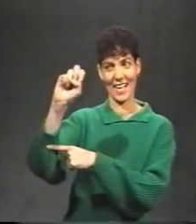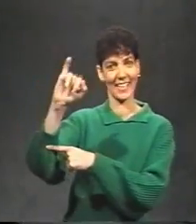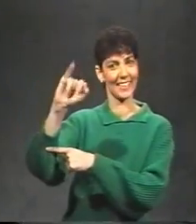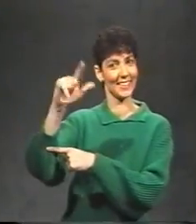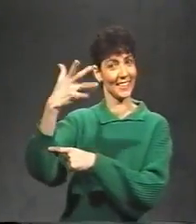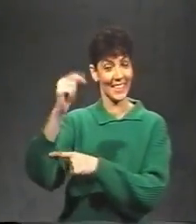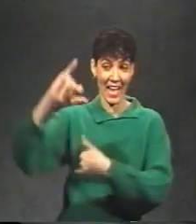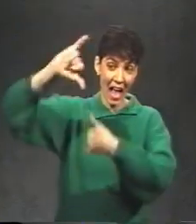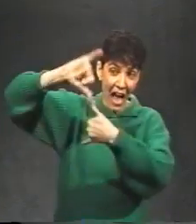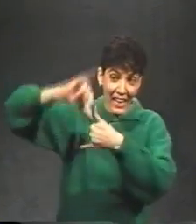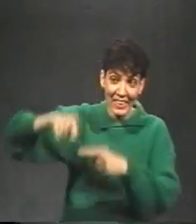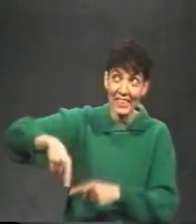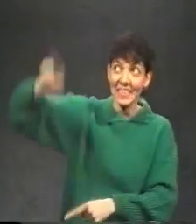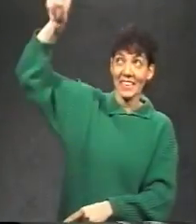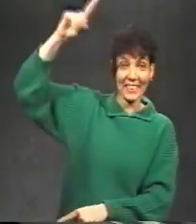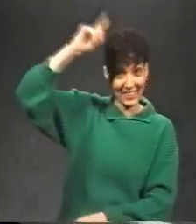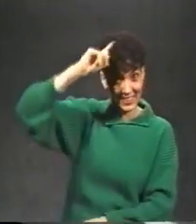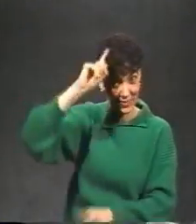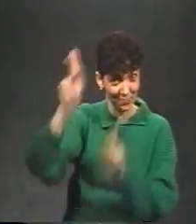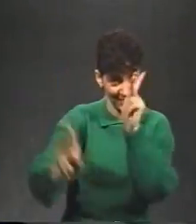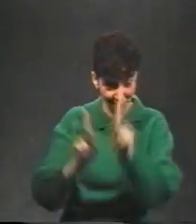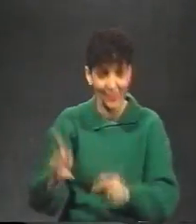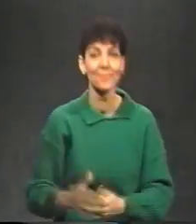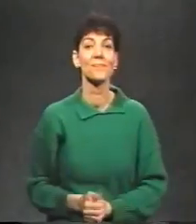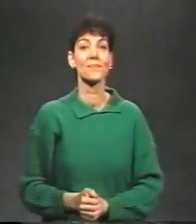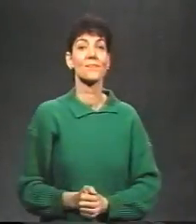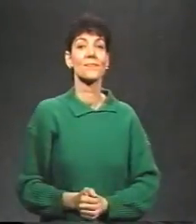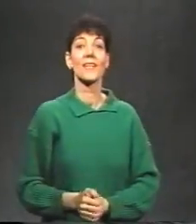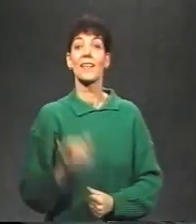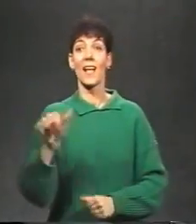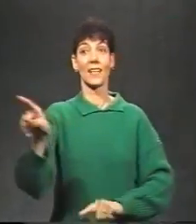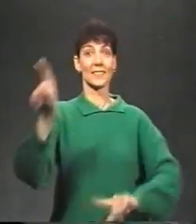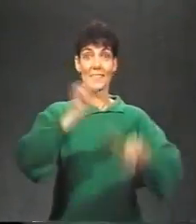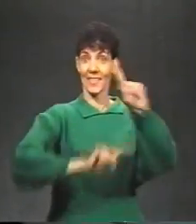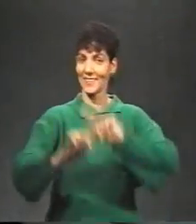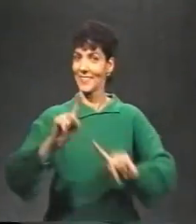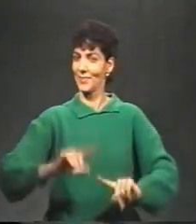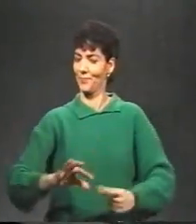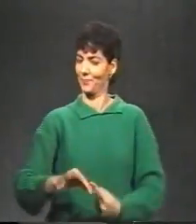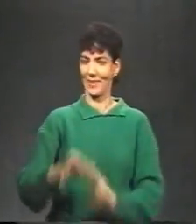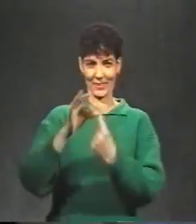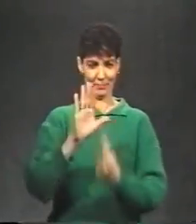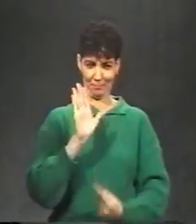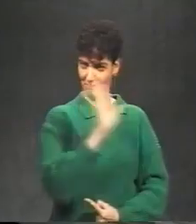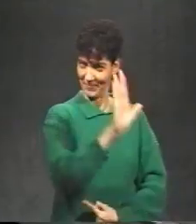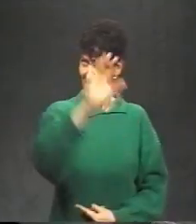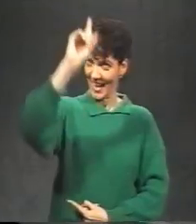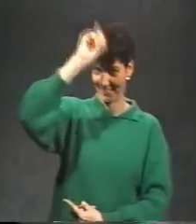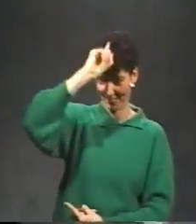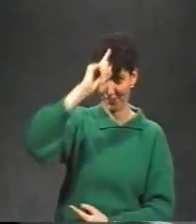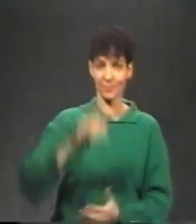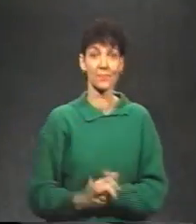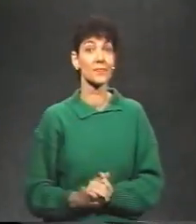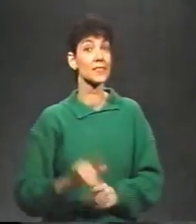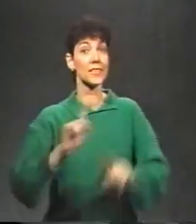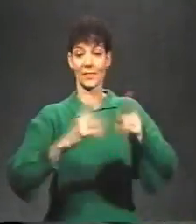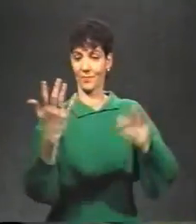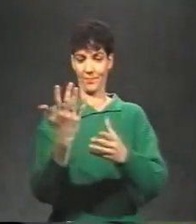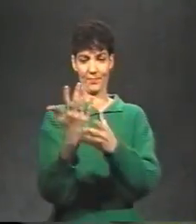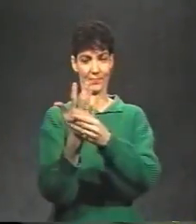People's height forms another unique set of numbers in ASL. There are two parts to the number, for feet